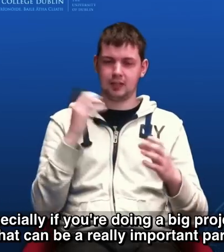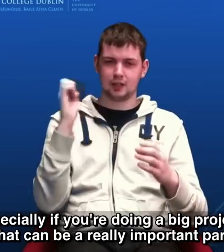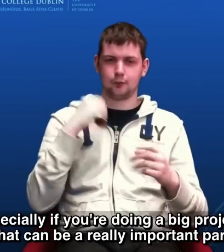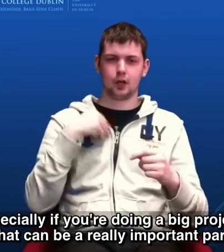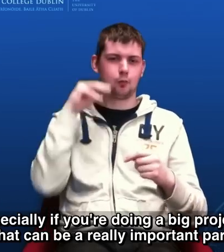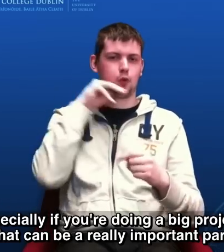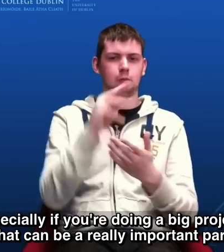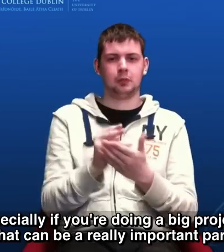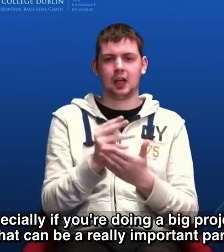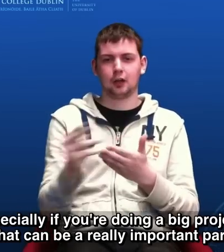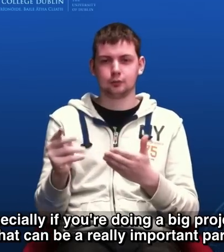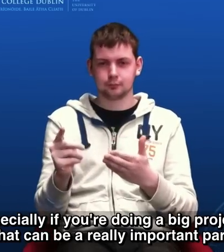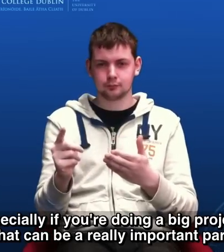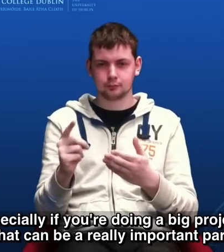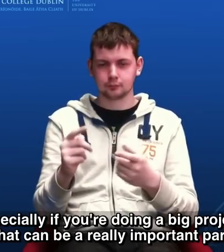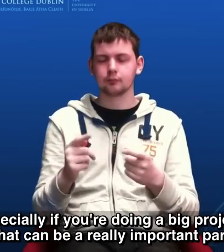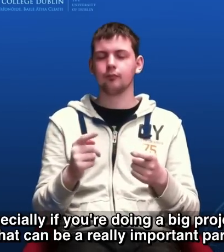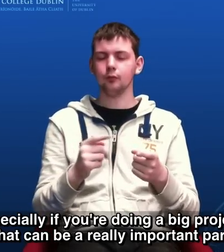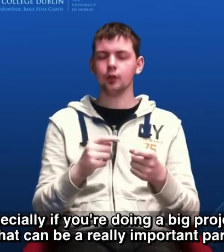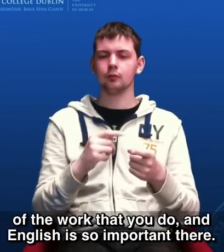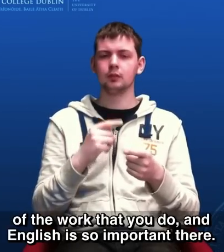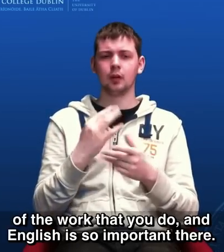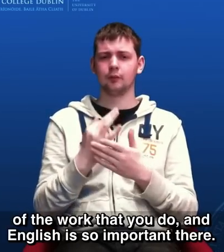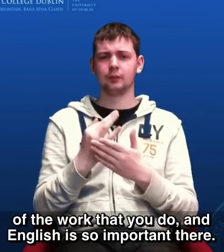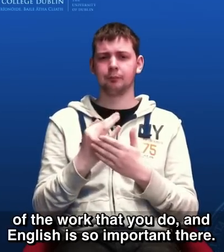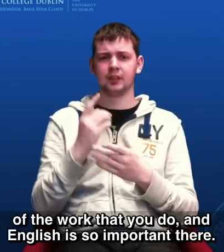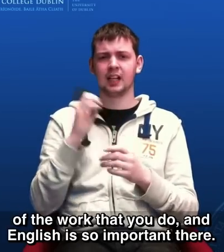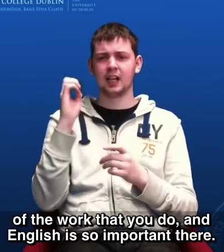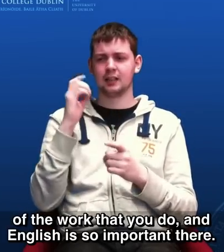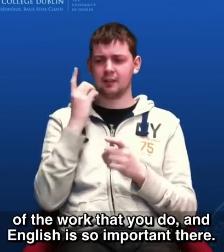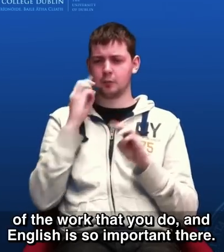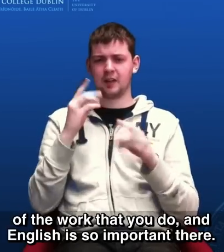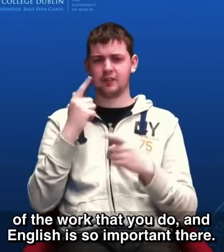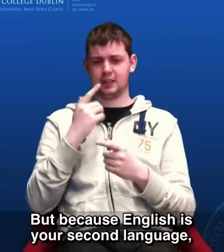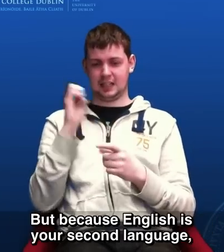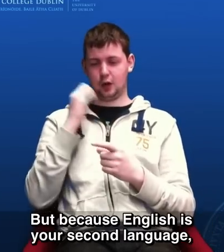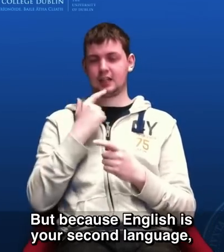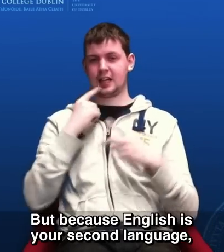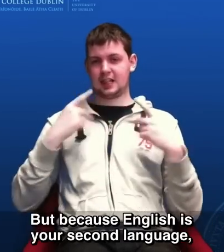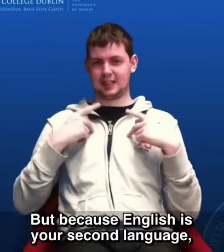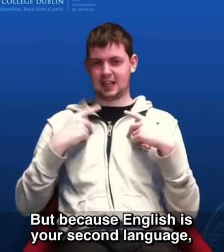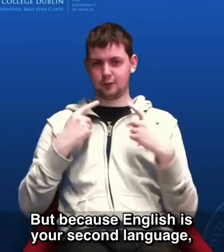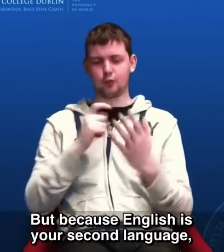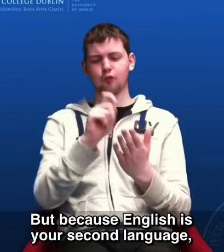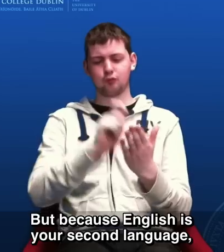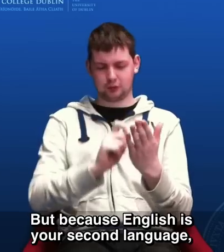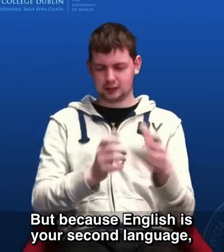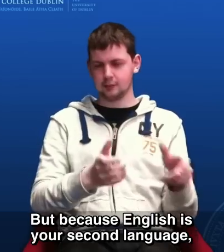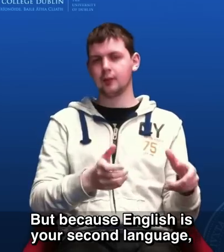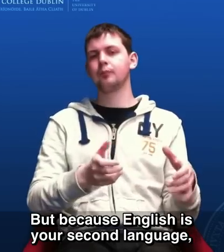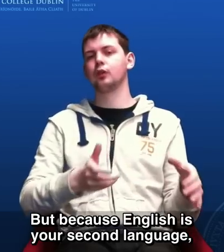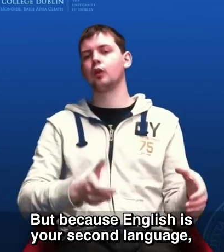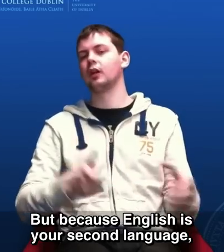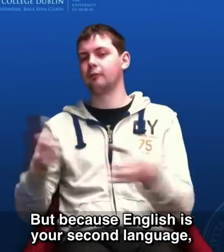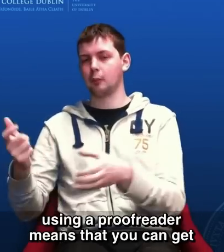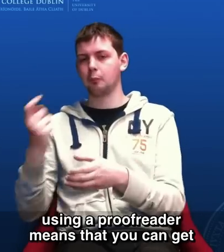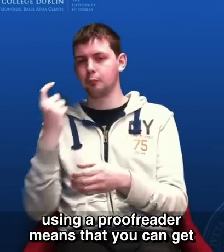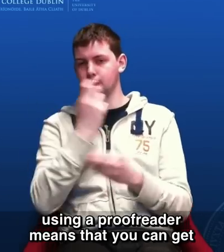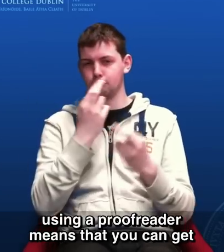That can be a really important part of the work that you do. And English is so important there. But because English is your second language, having the